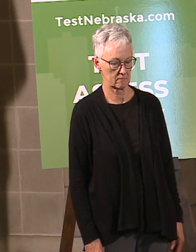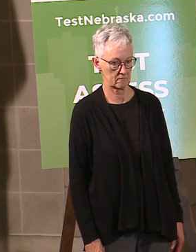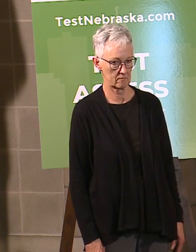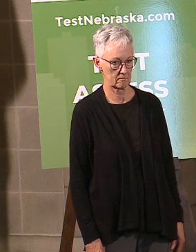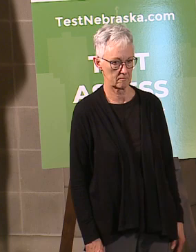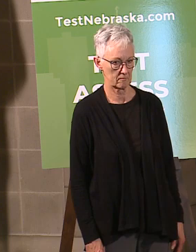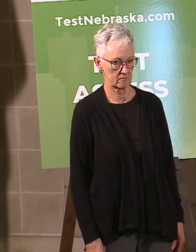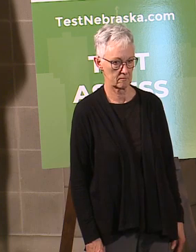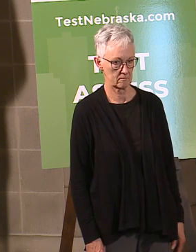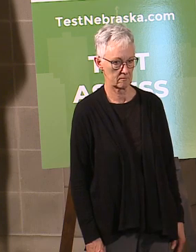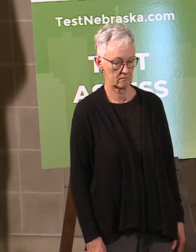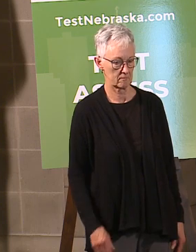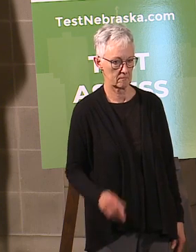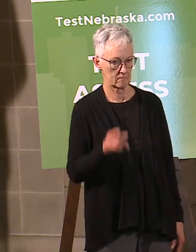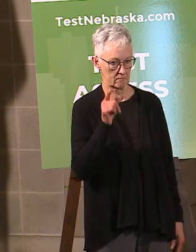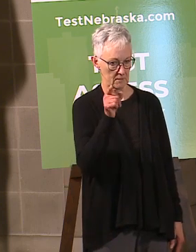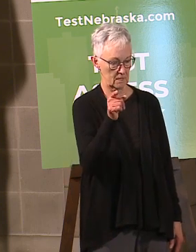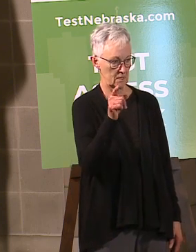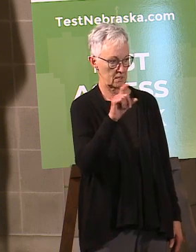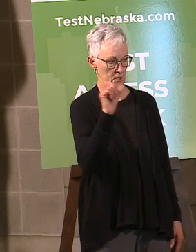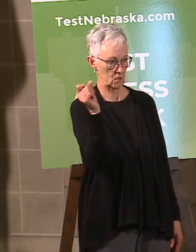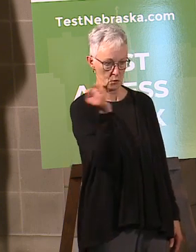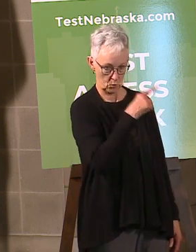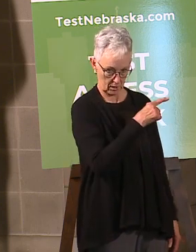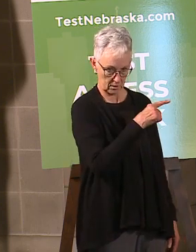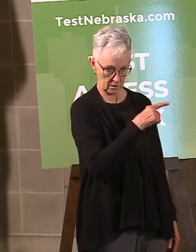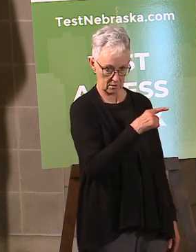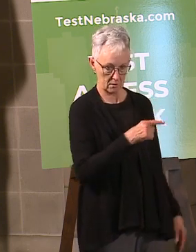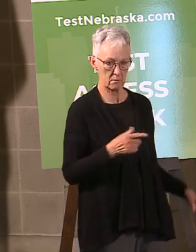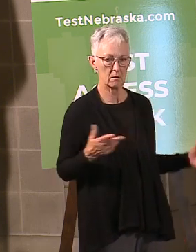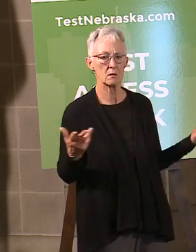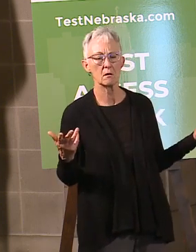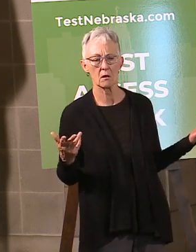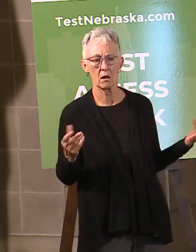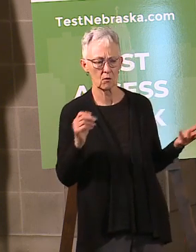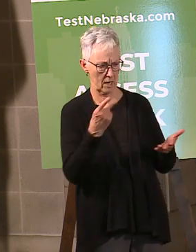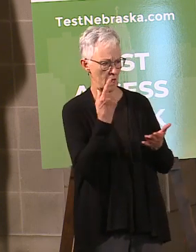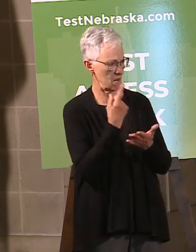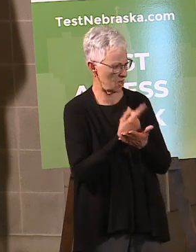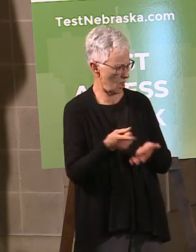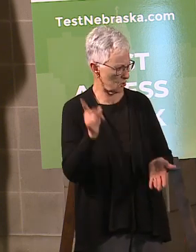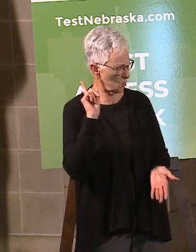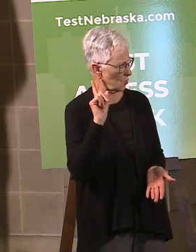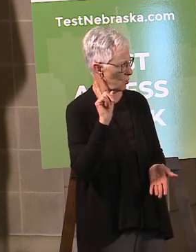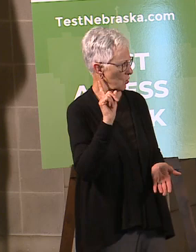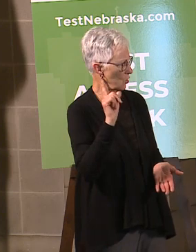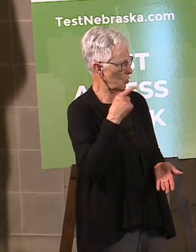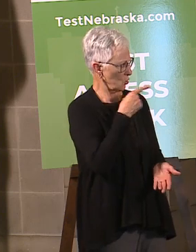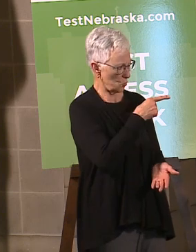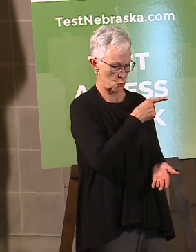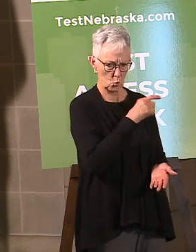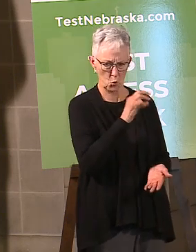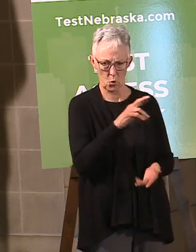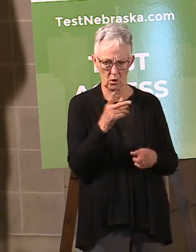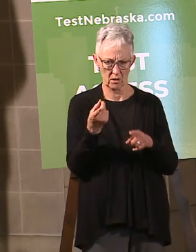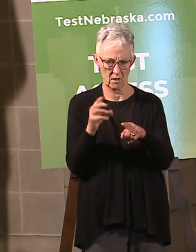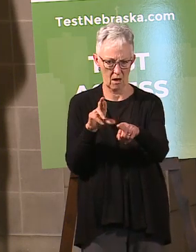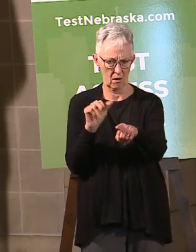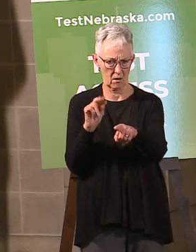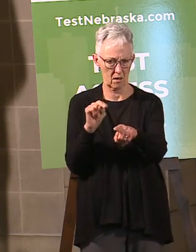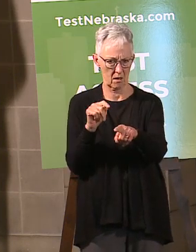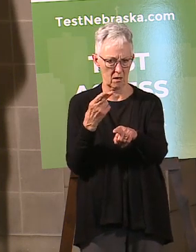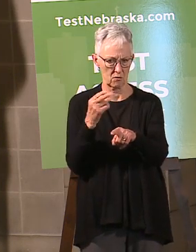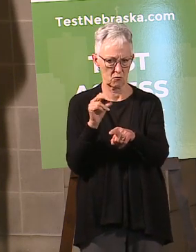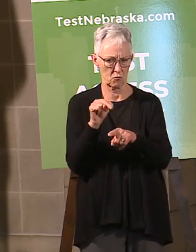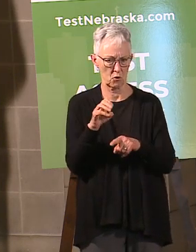retightening. Why is that? Yeah, so the question was, hey, about a week ago, I think it was Dr. Antone said 30% would be one of those